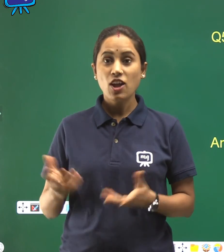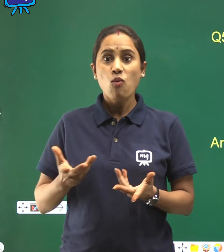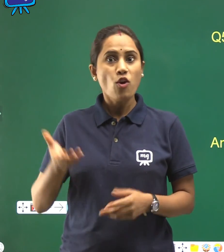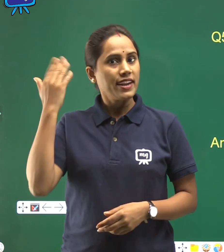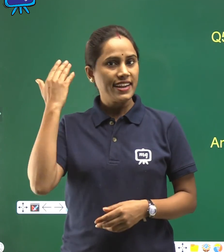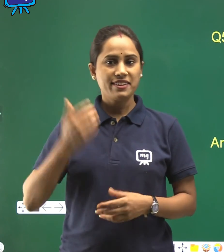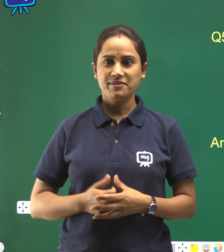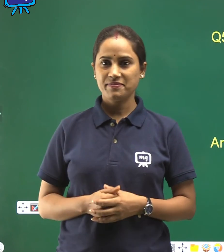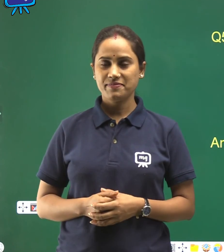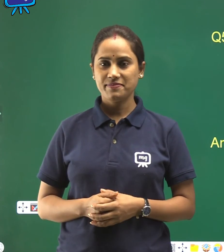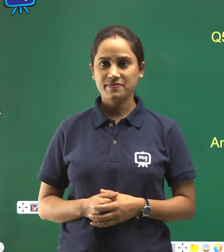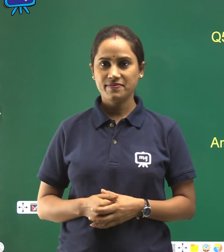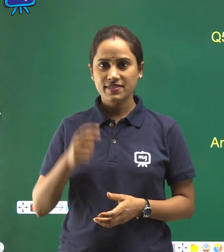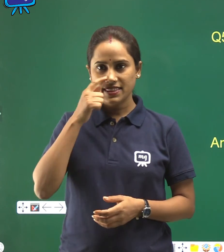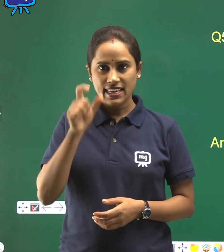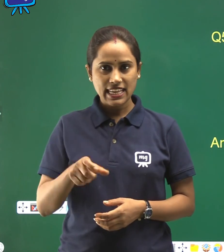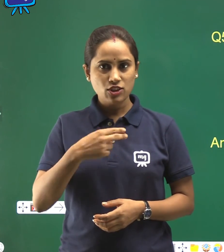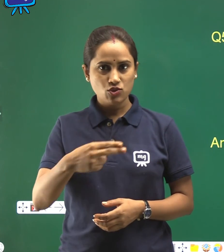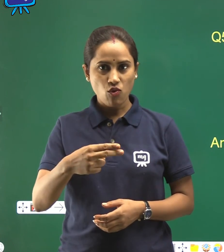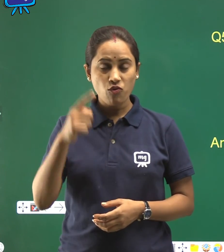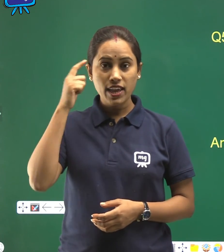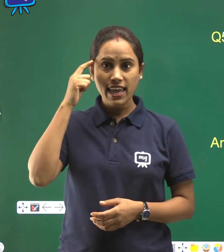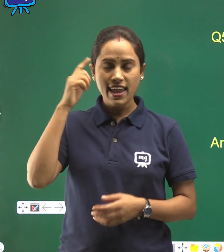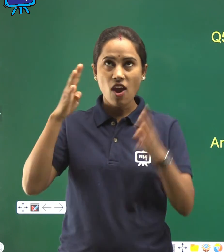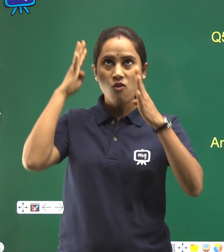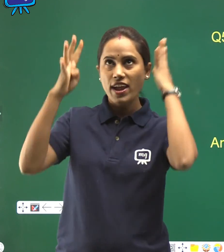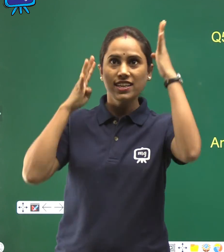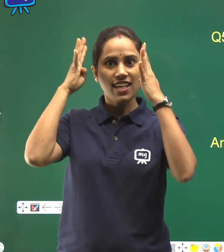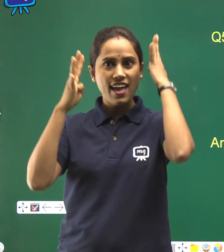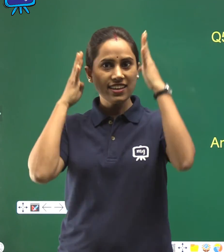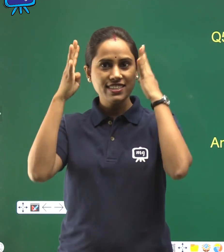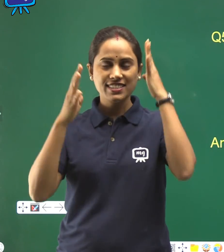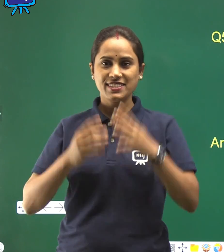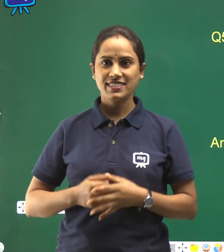What did Sophie fantasize